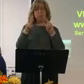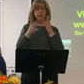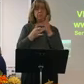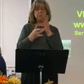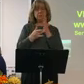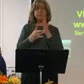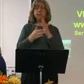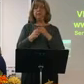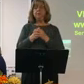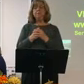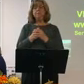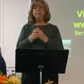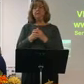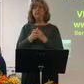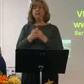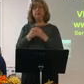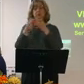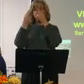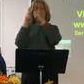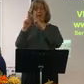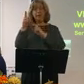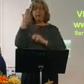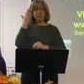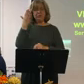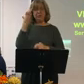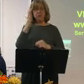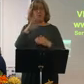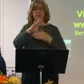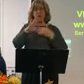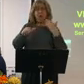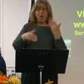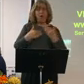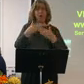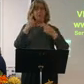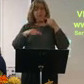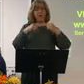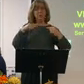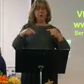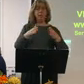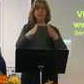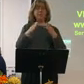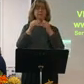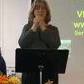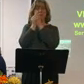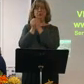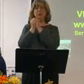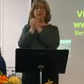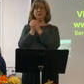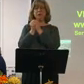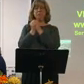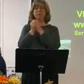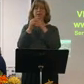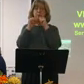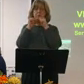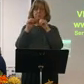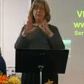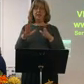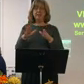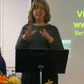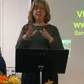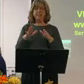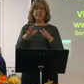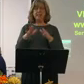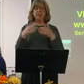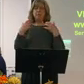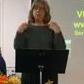stream, Lord, that we might honor you with all our expressions of worship, and that you might bless, and that we might